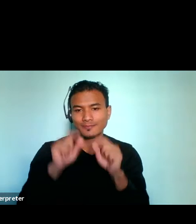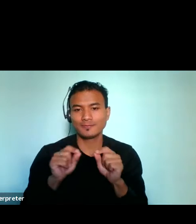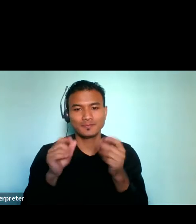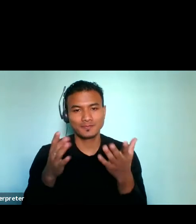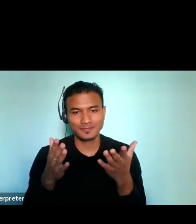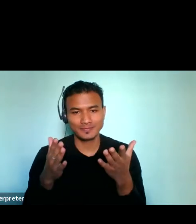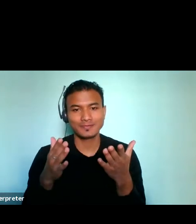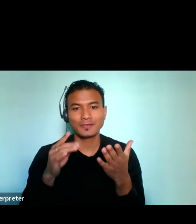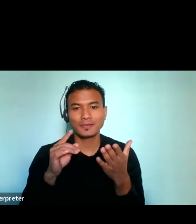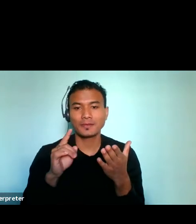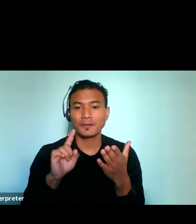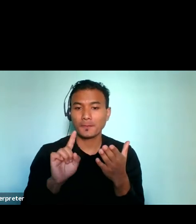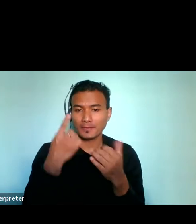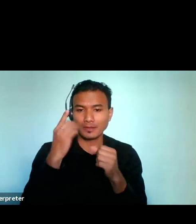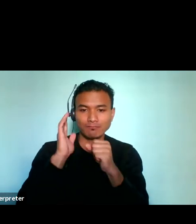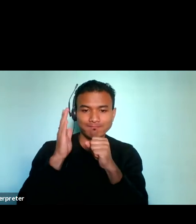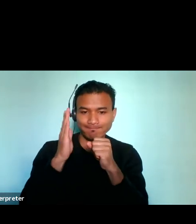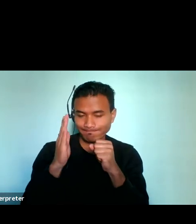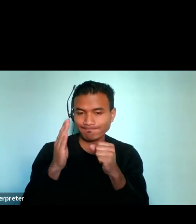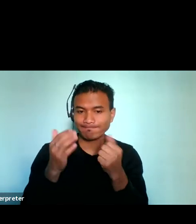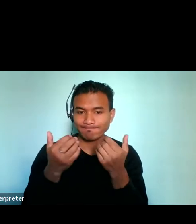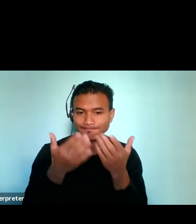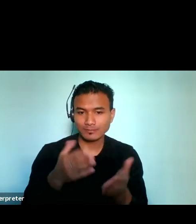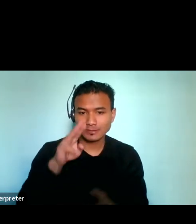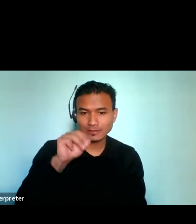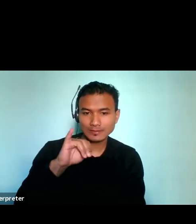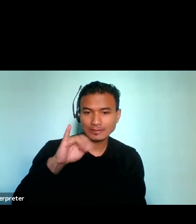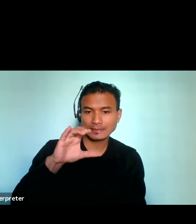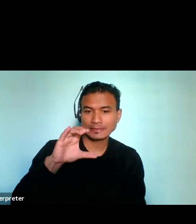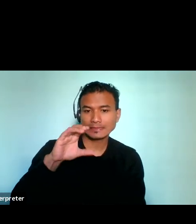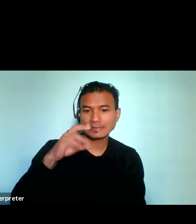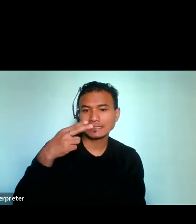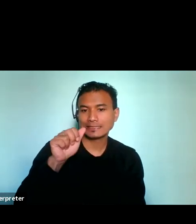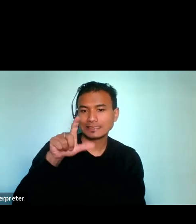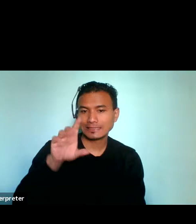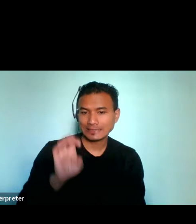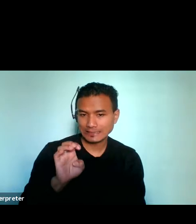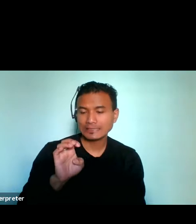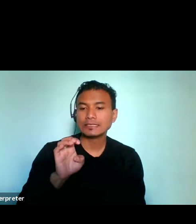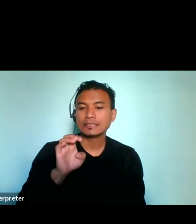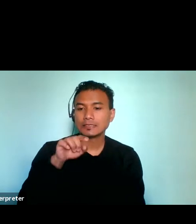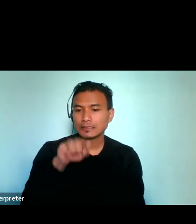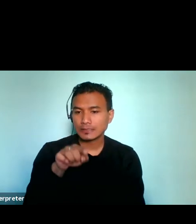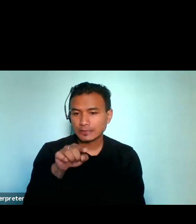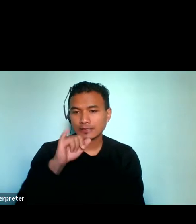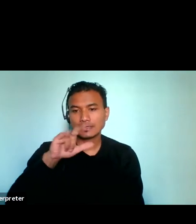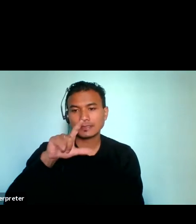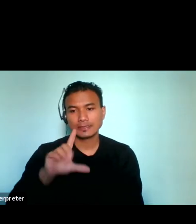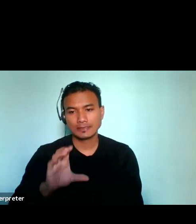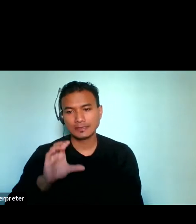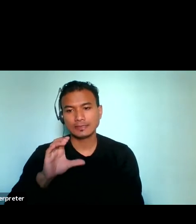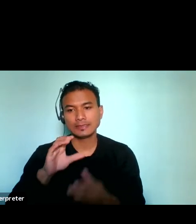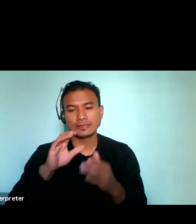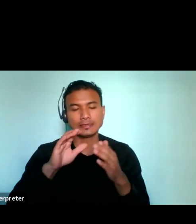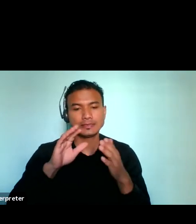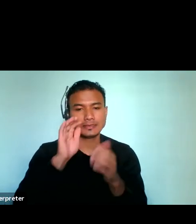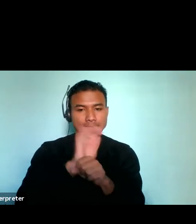The first closing remarks will come from Michael Taylor, the director of ILC Secretariat in